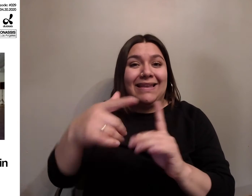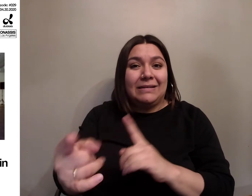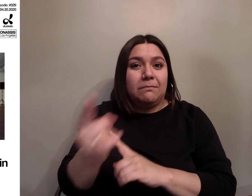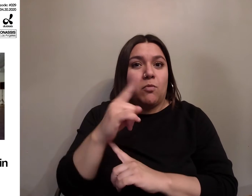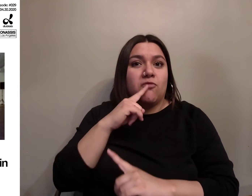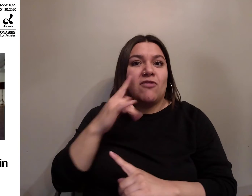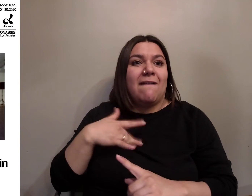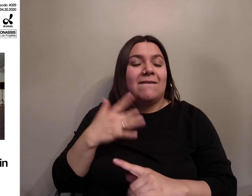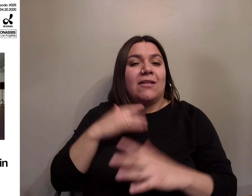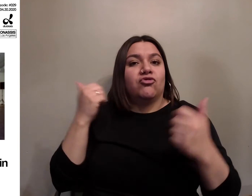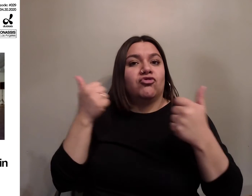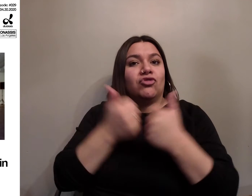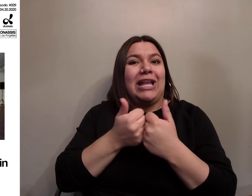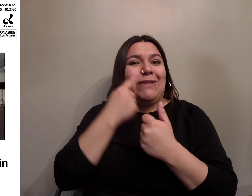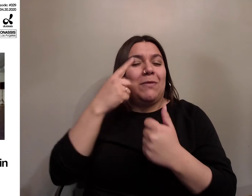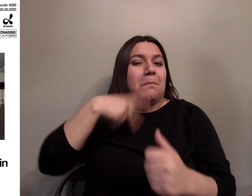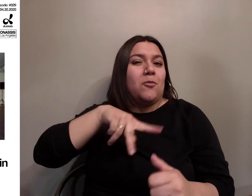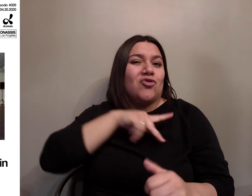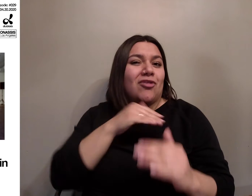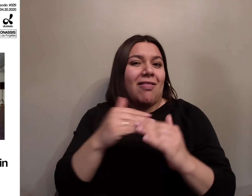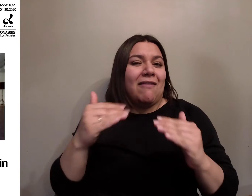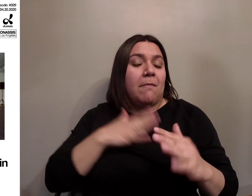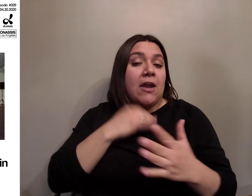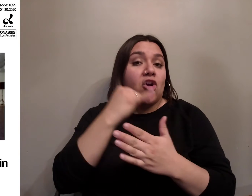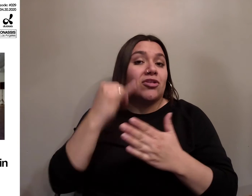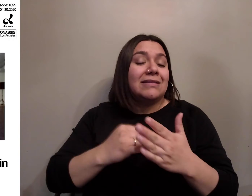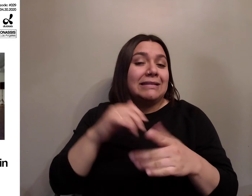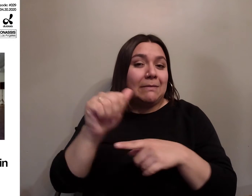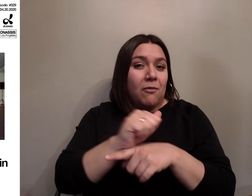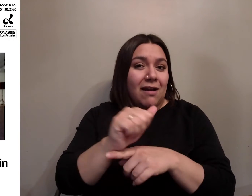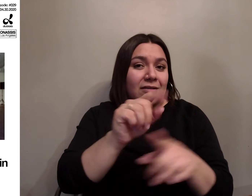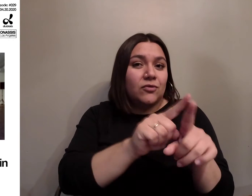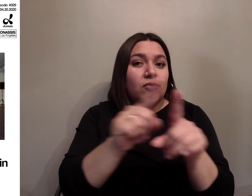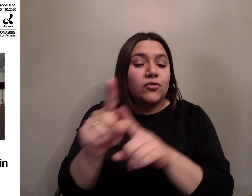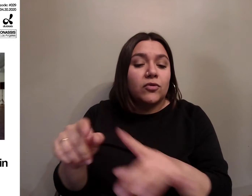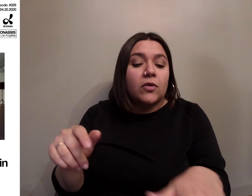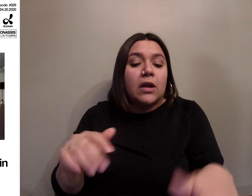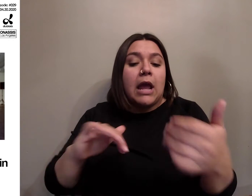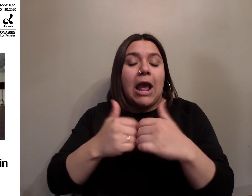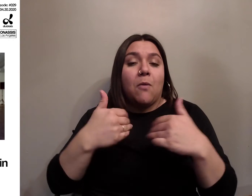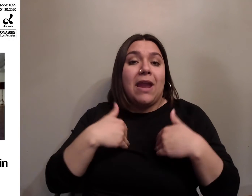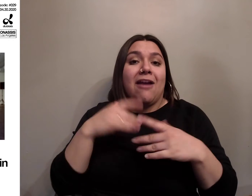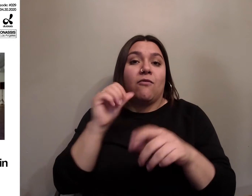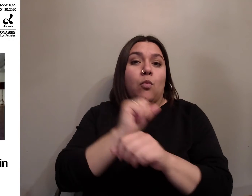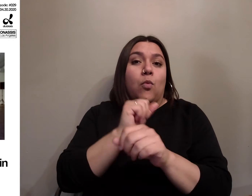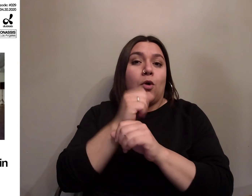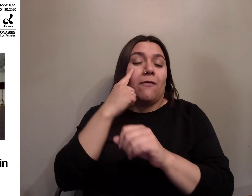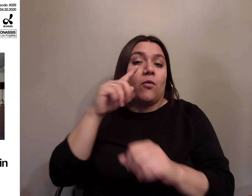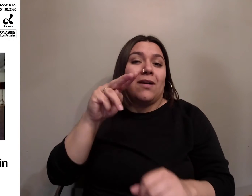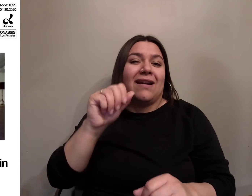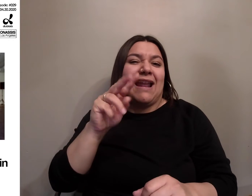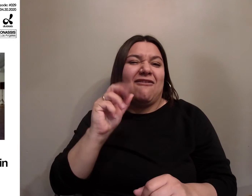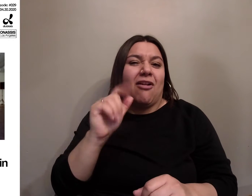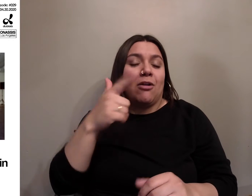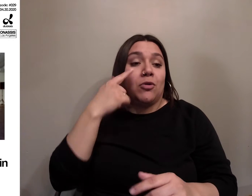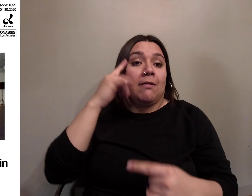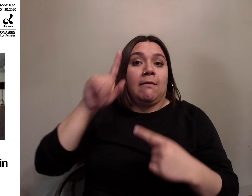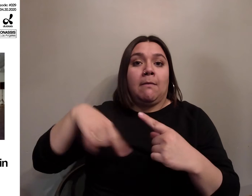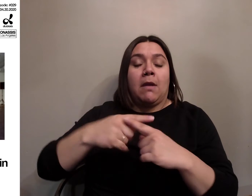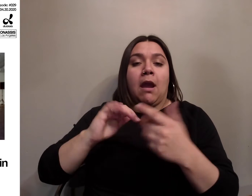connect meaningfully in those spaces, especially considering that, like you said, that those spaces are mediated by